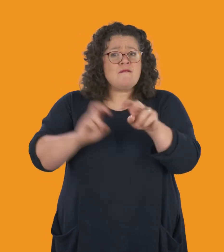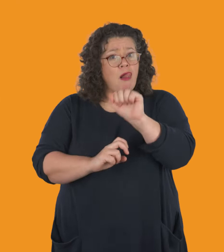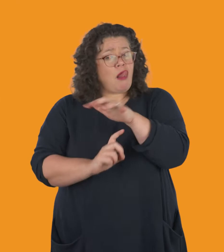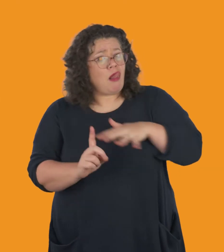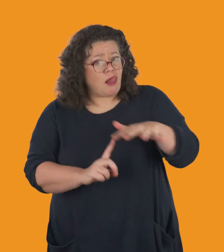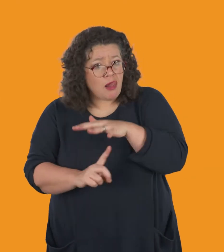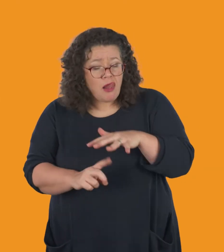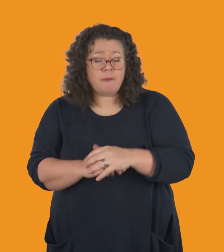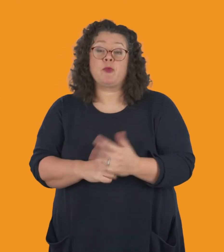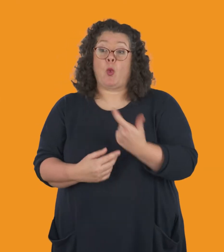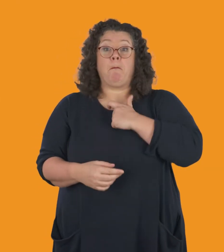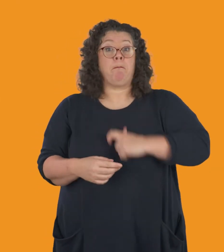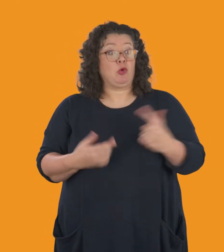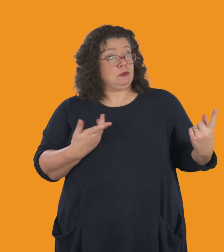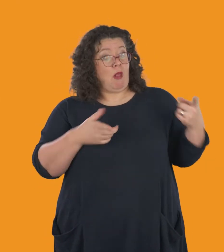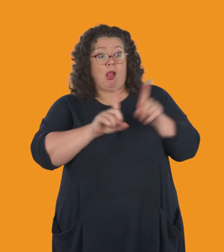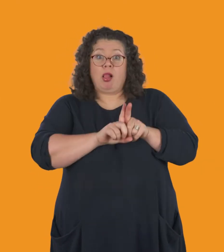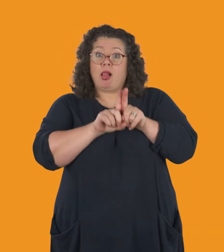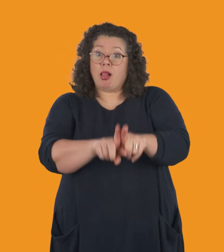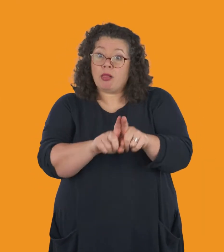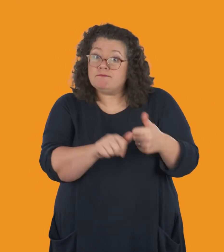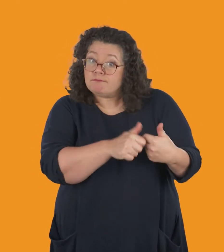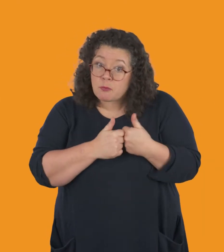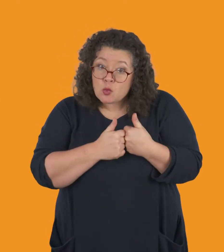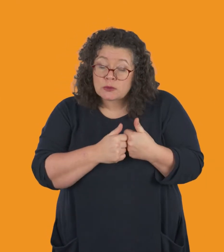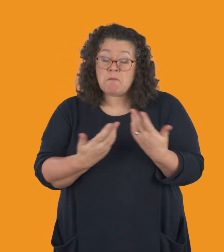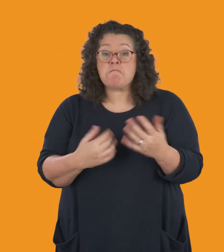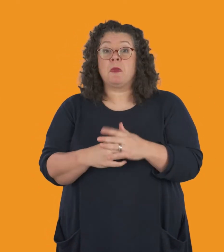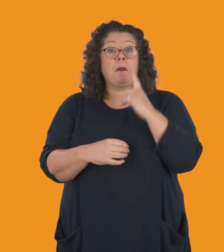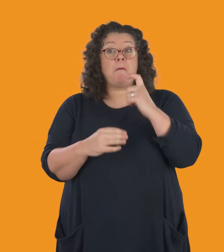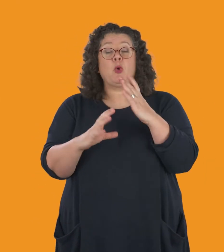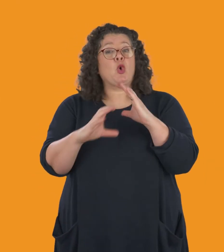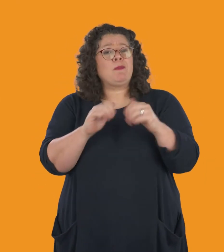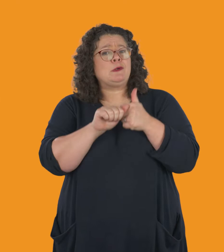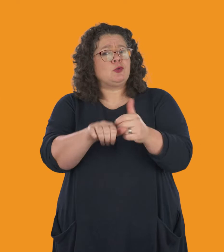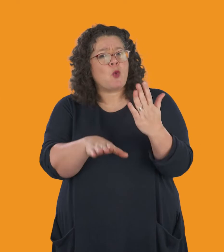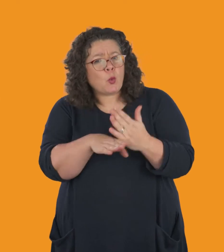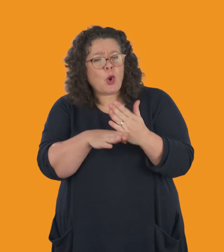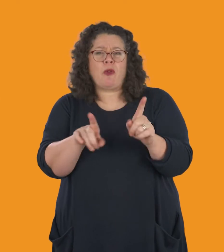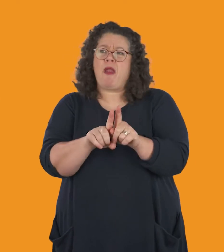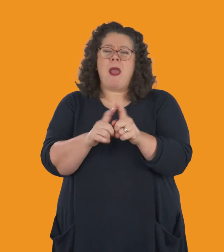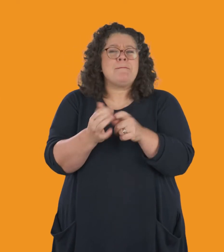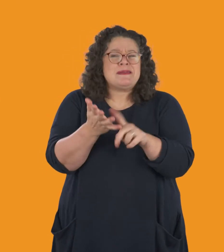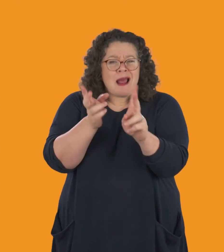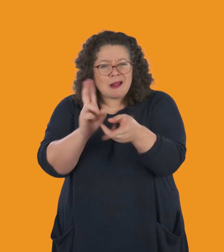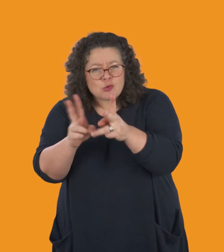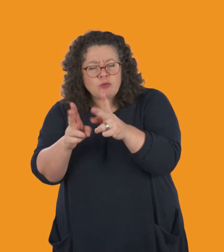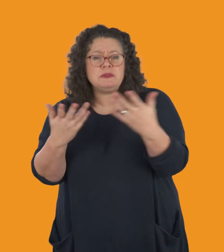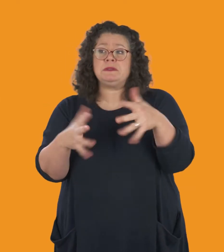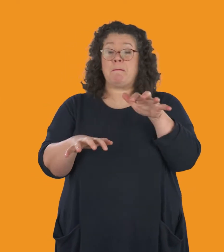transport, personal assistance, communication support workers such as BSL,